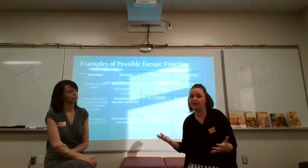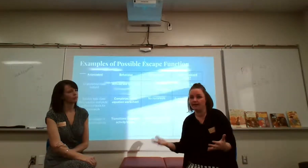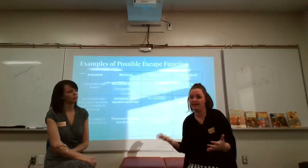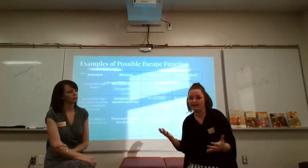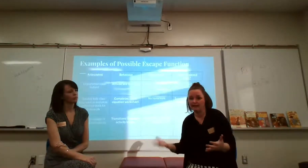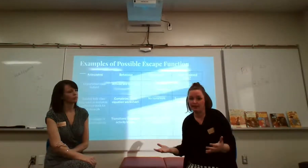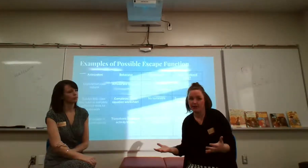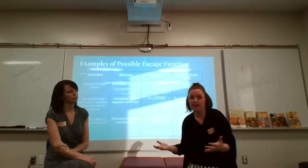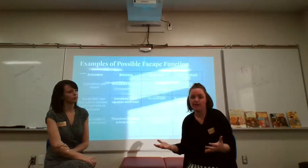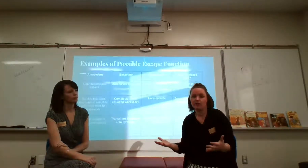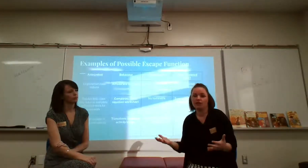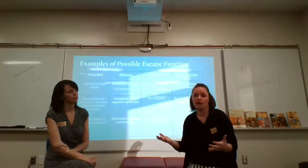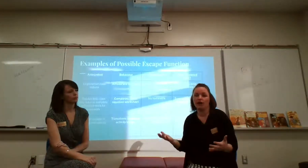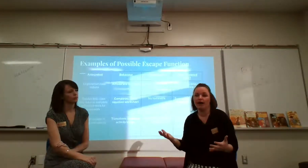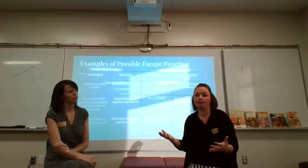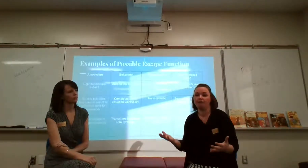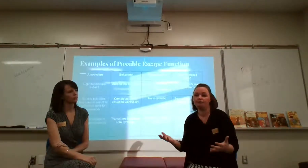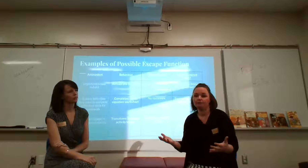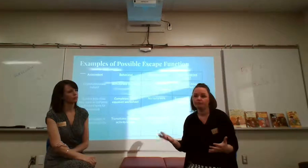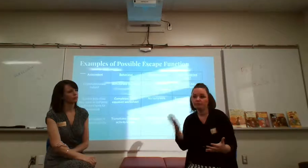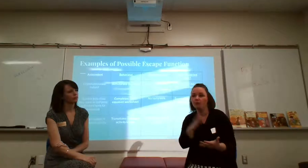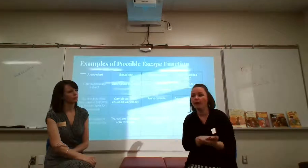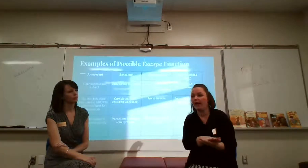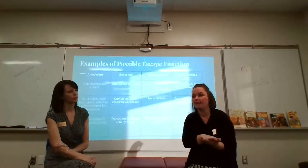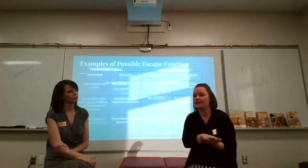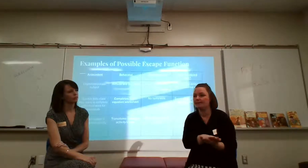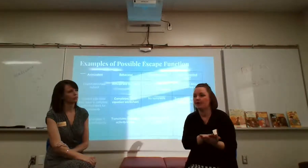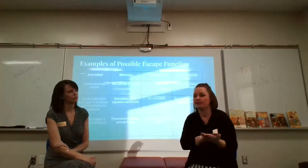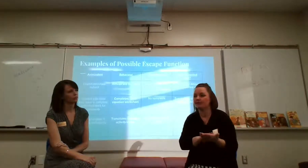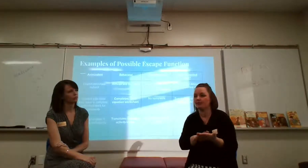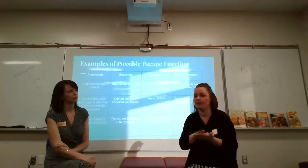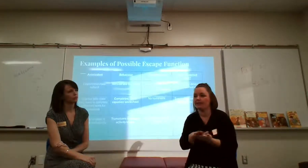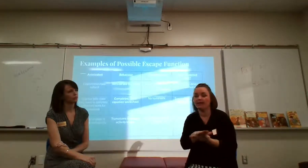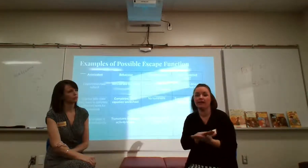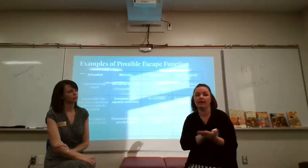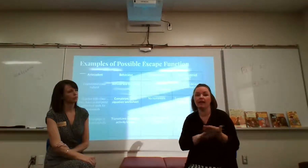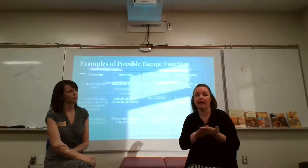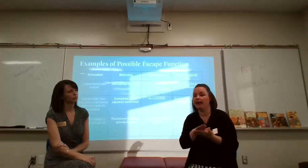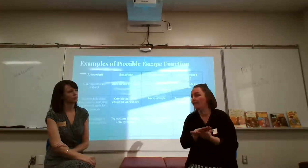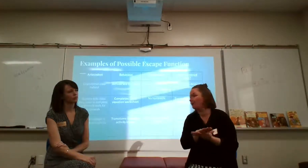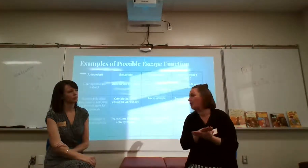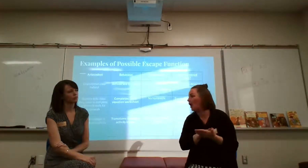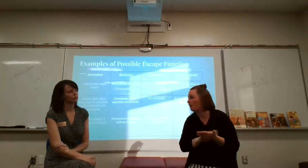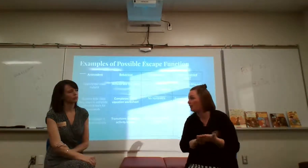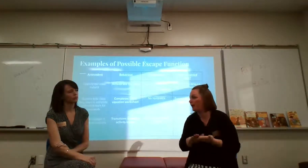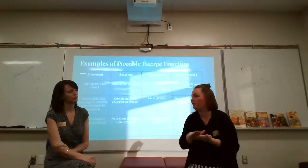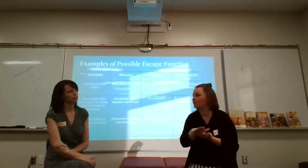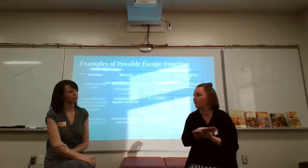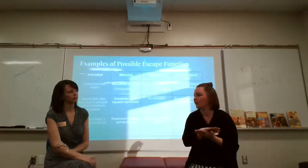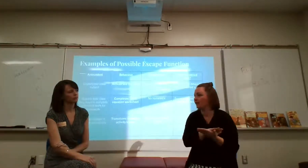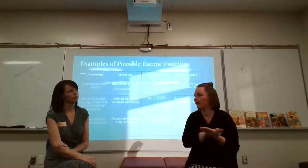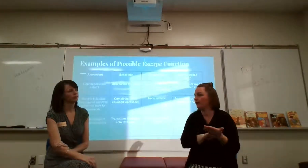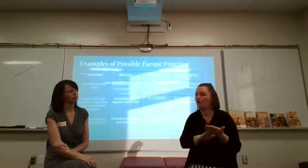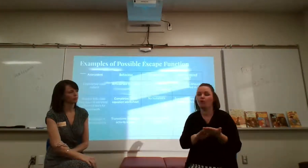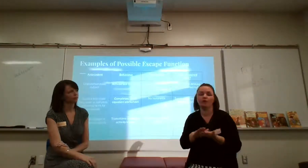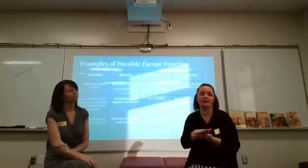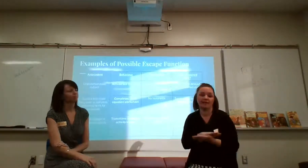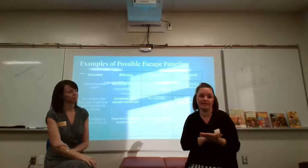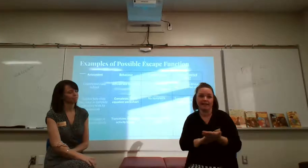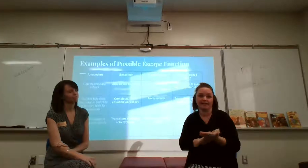next activity. So what happens sometimes is we see calming behaviors put in there, or delay